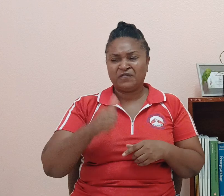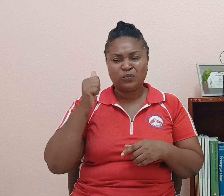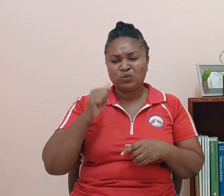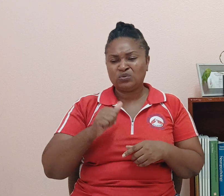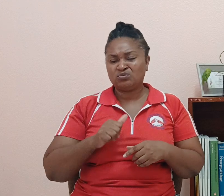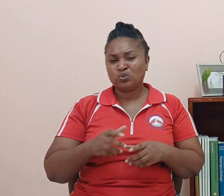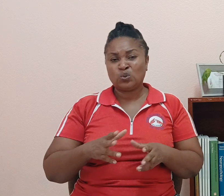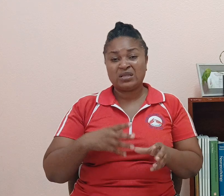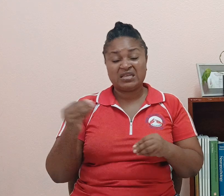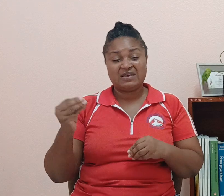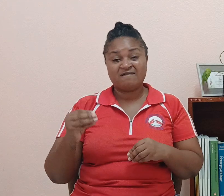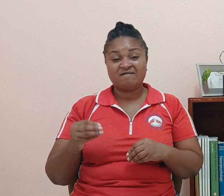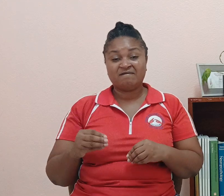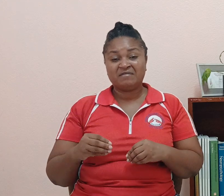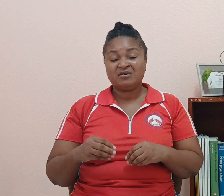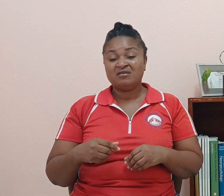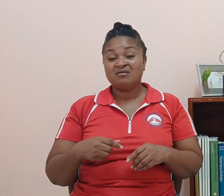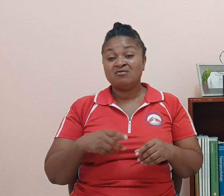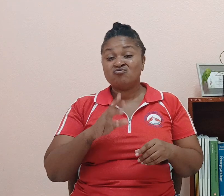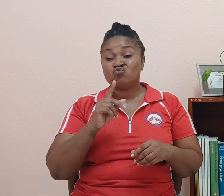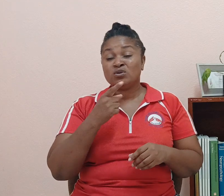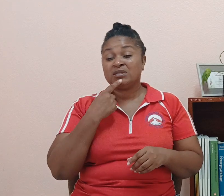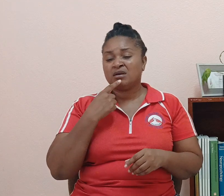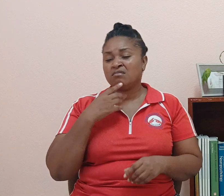She promised to stay with Naomi,